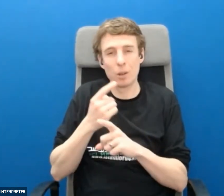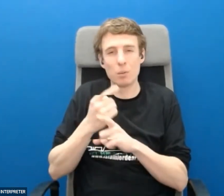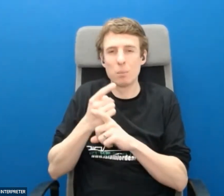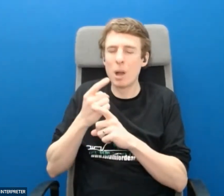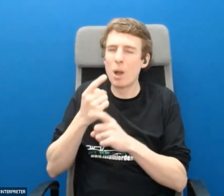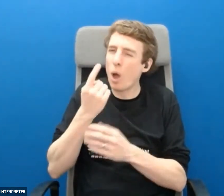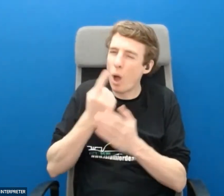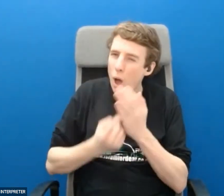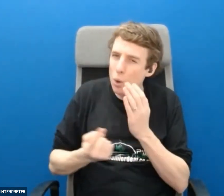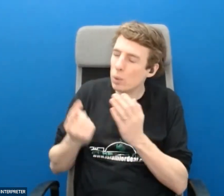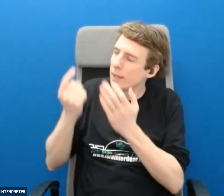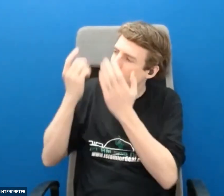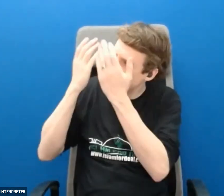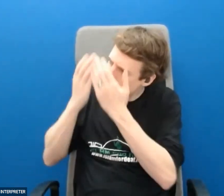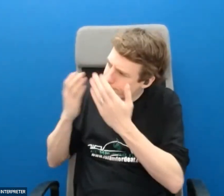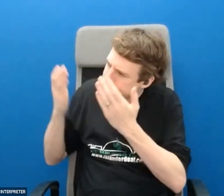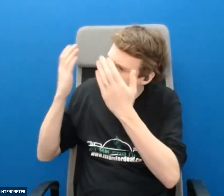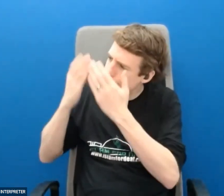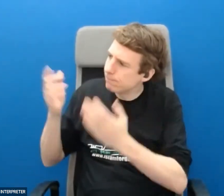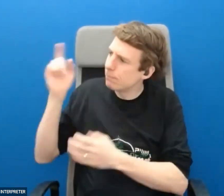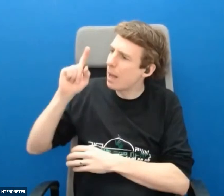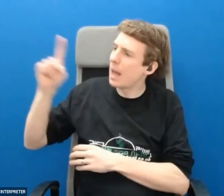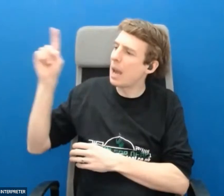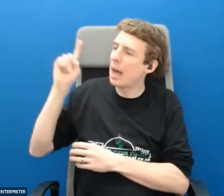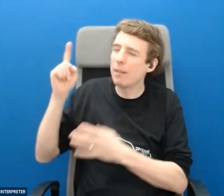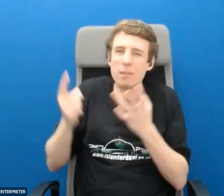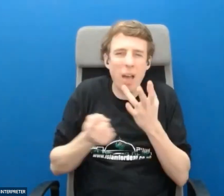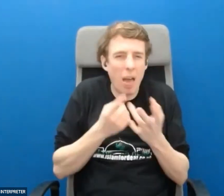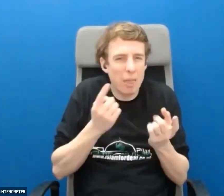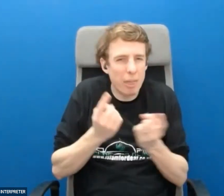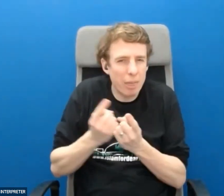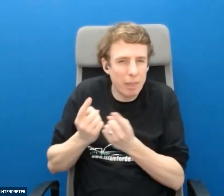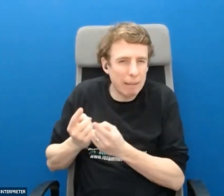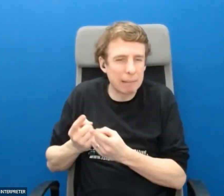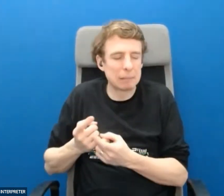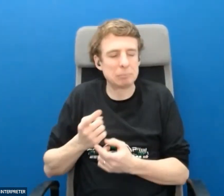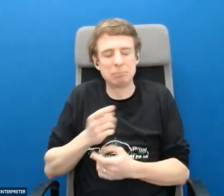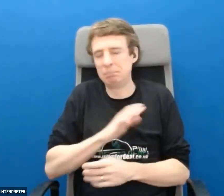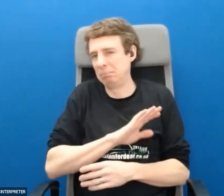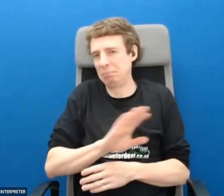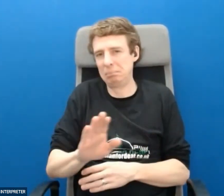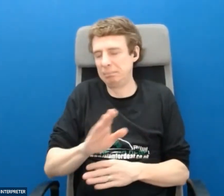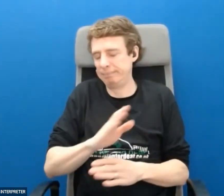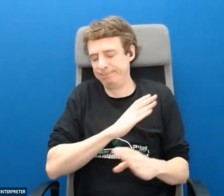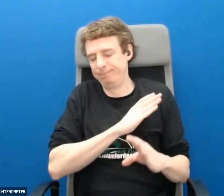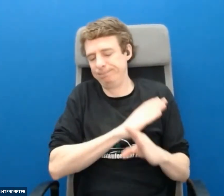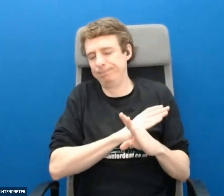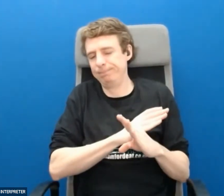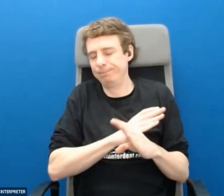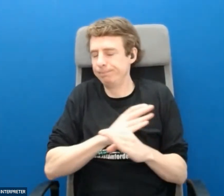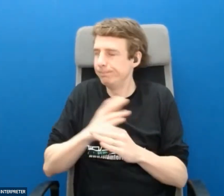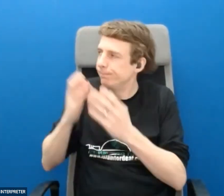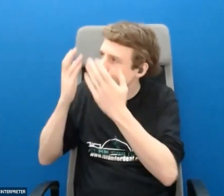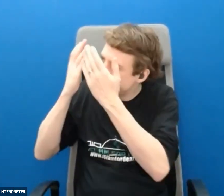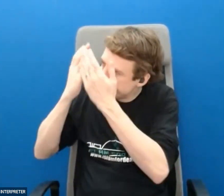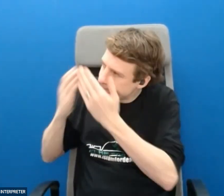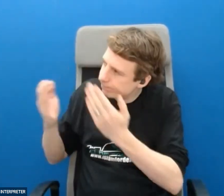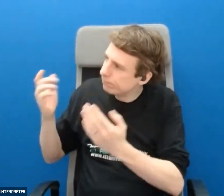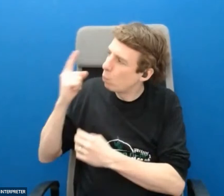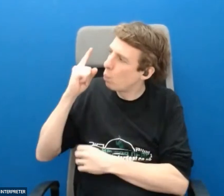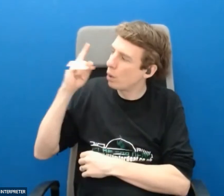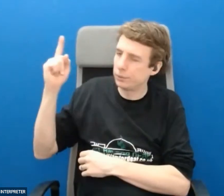alone, and the slave, the worshipper's worship is directed towards Him and Him